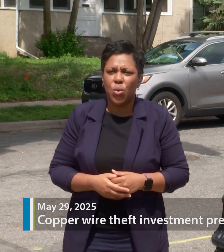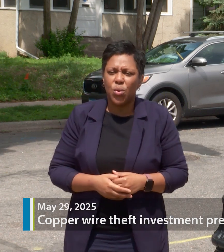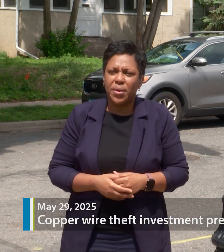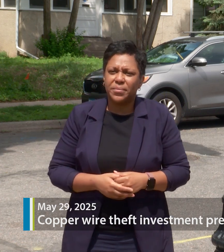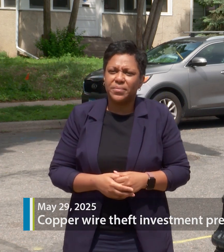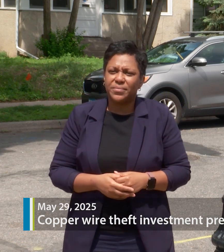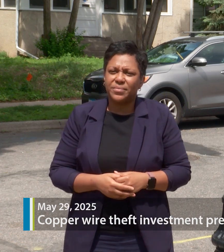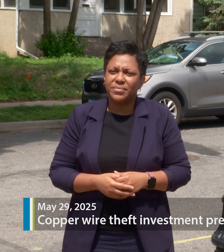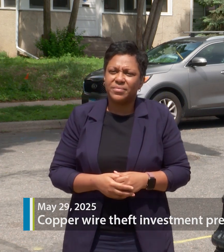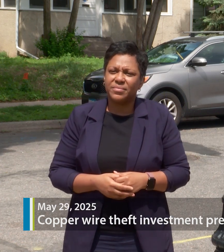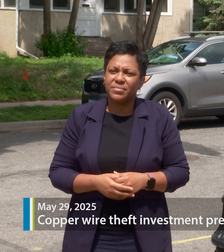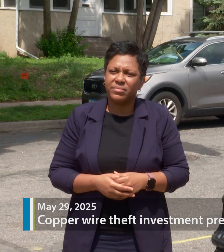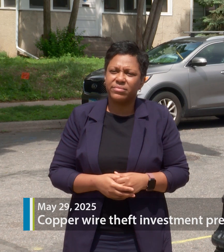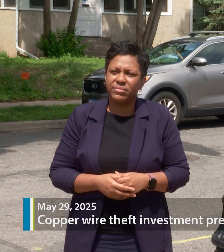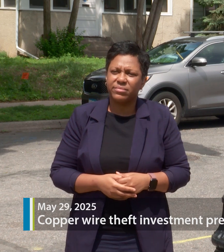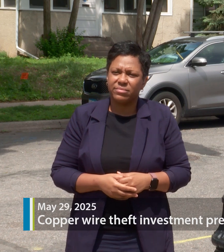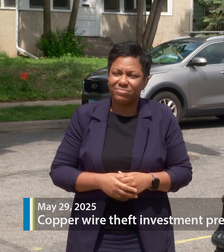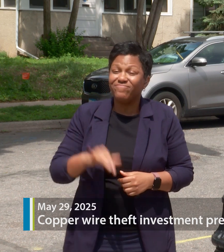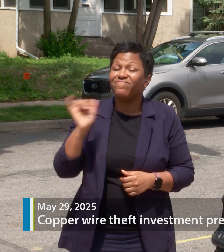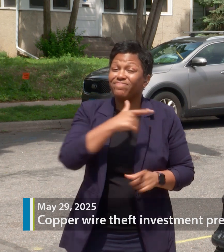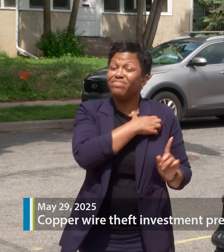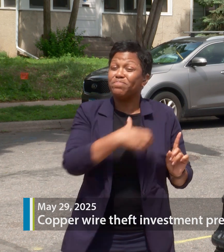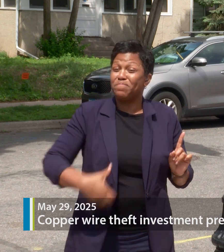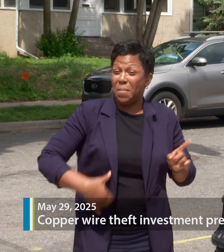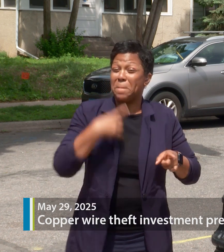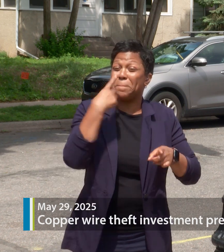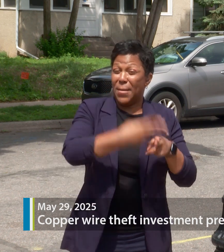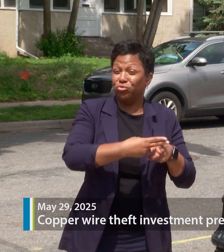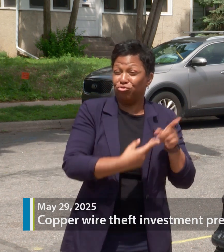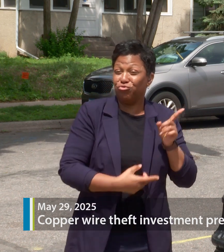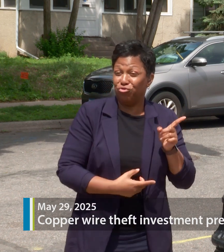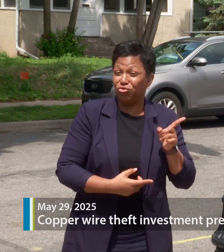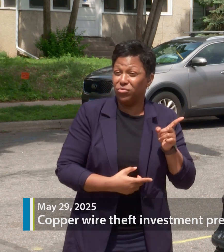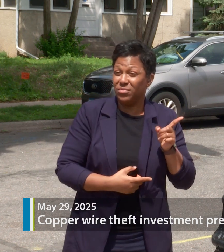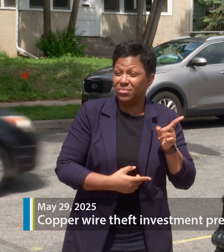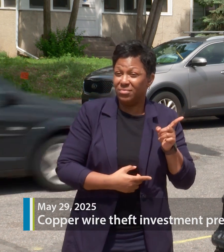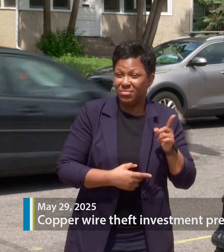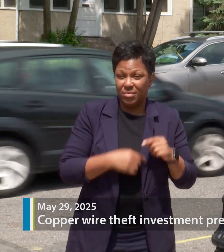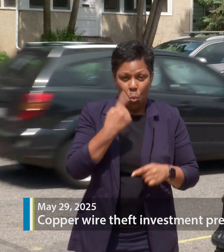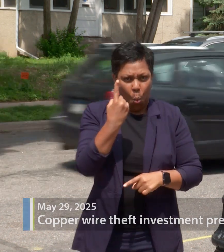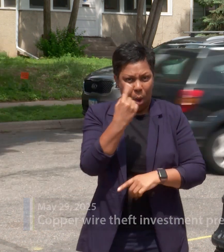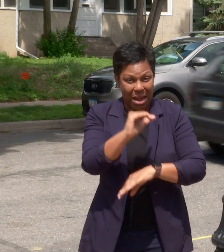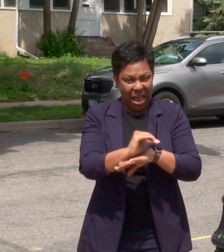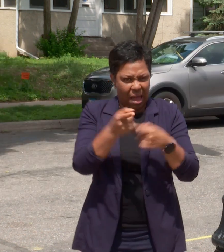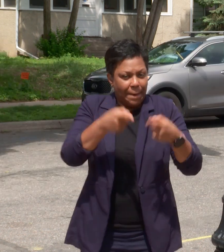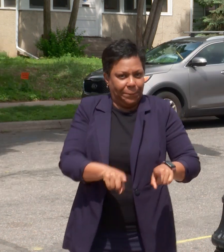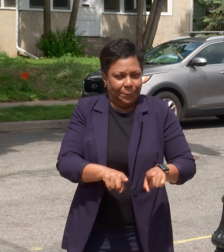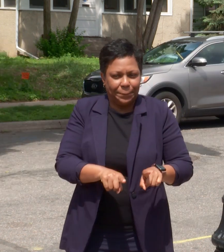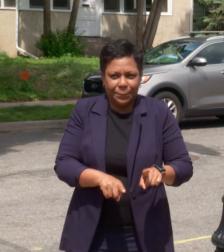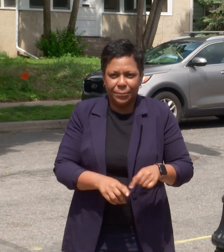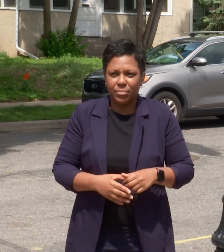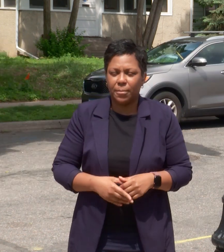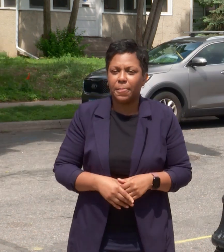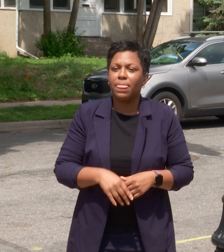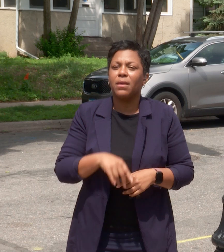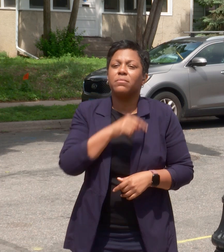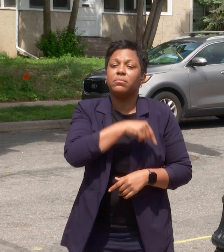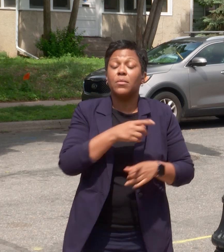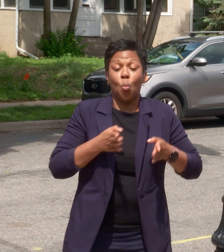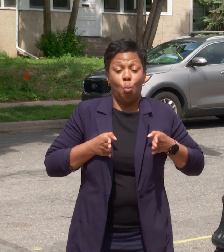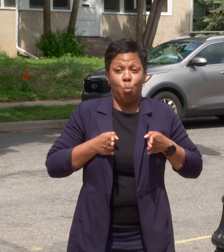mentioned by the mayor, a mile of wire can be knocked out in one night, but take a week or more to replace. In 2022, we